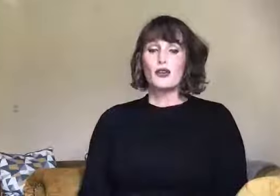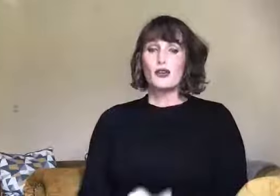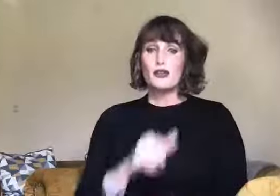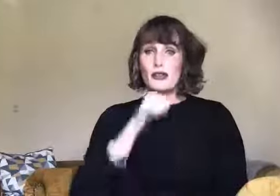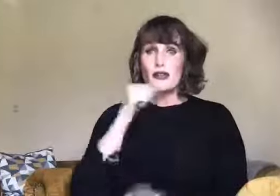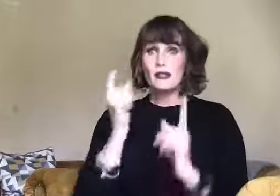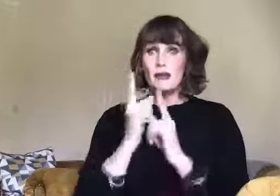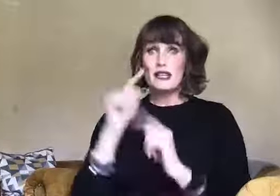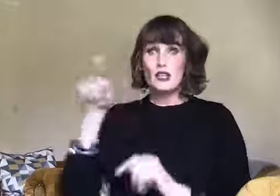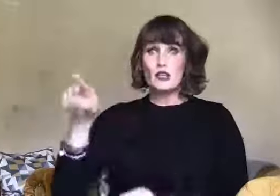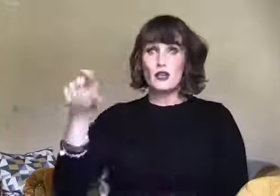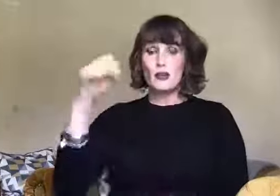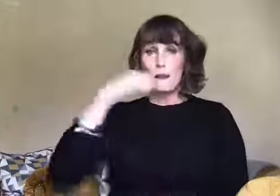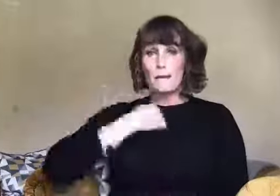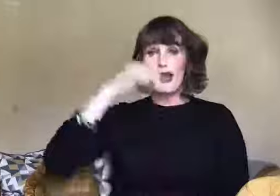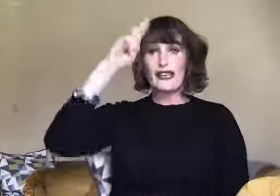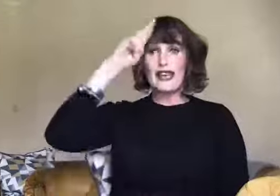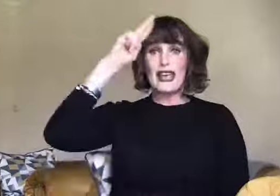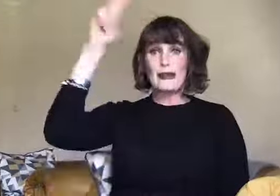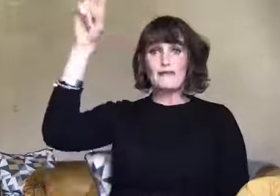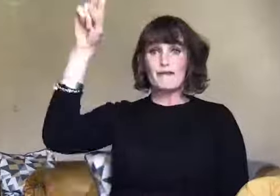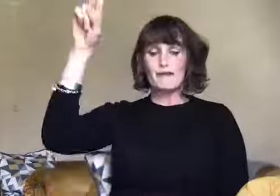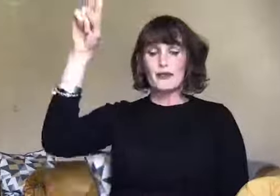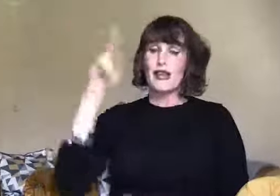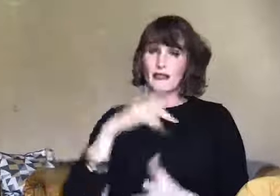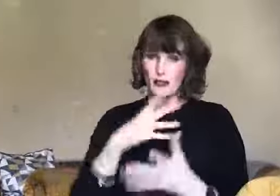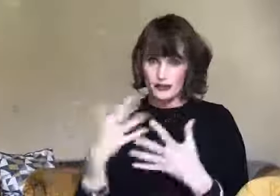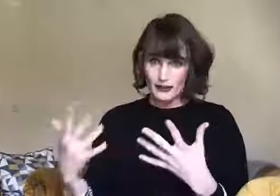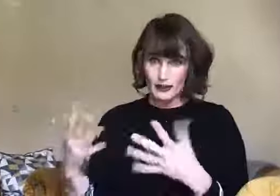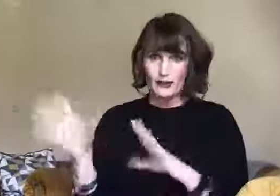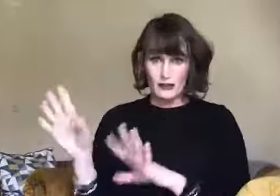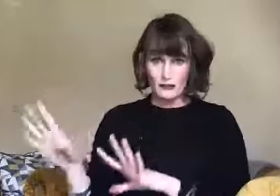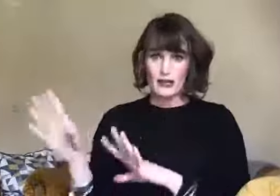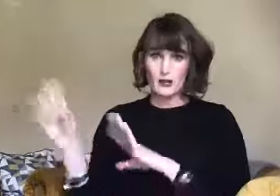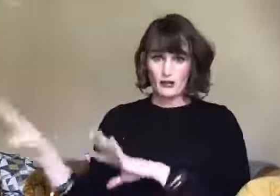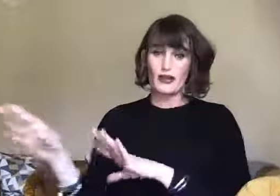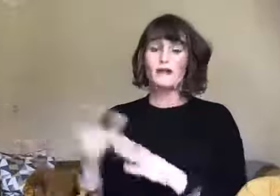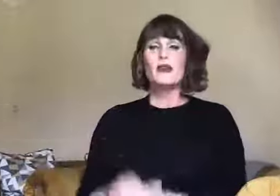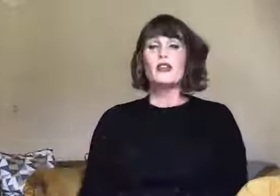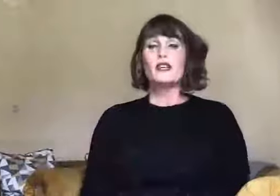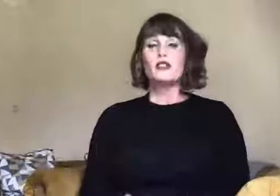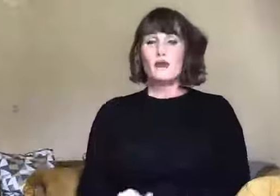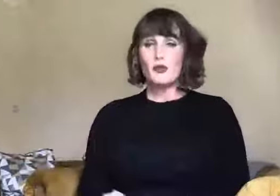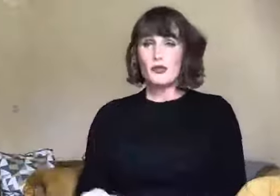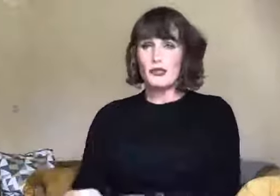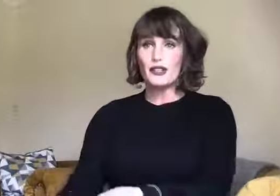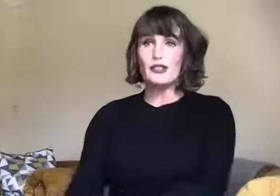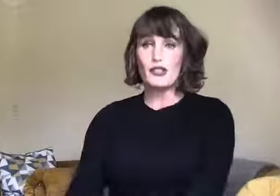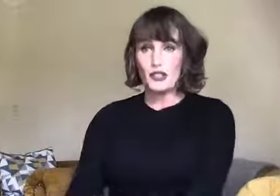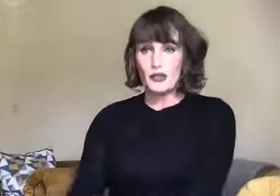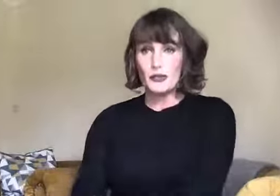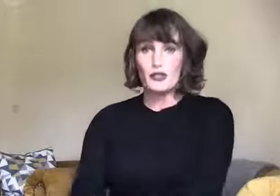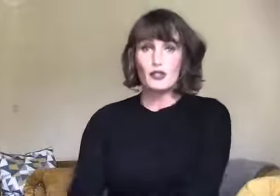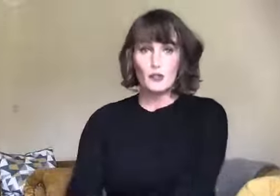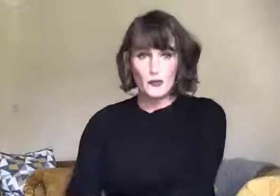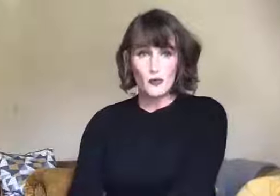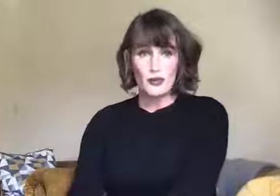So nice to meet you, my name, and obviously the spelling of your name. So I'm also going to do good